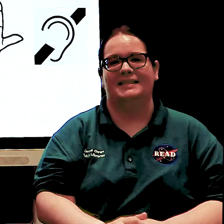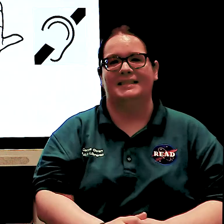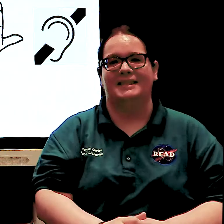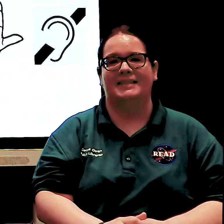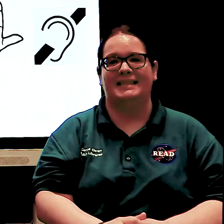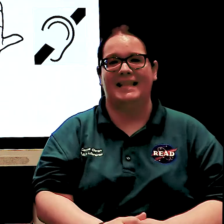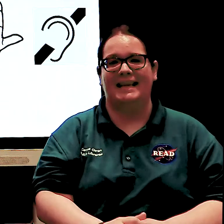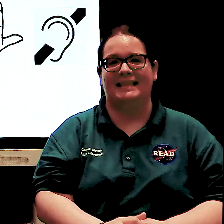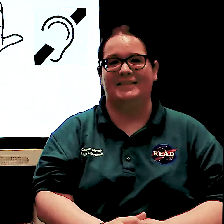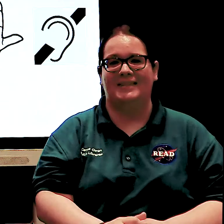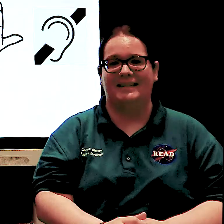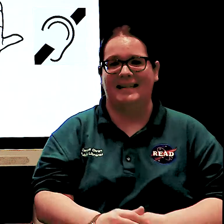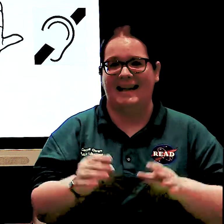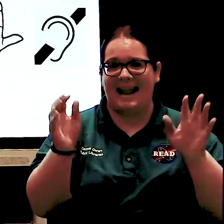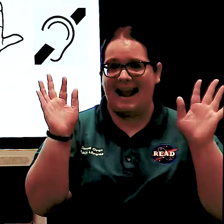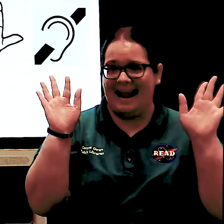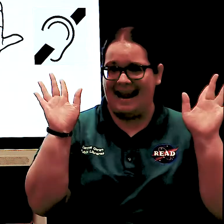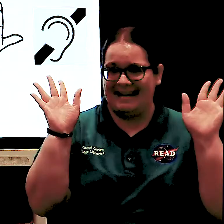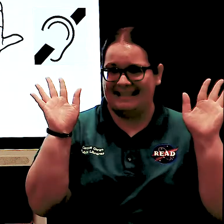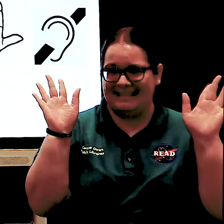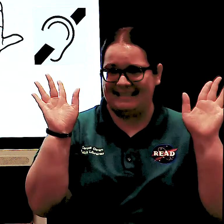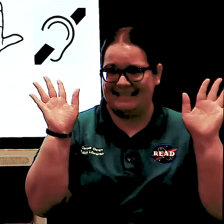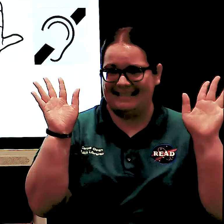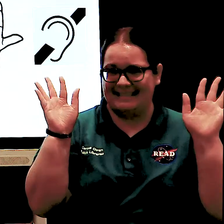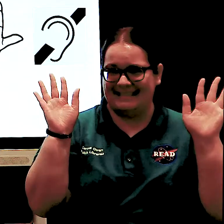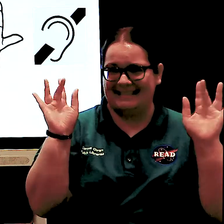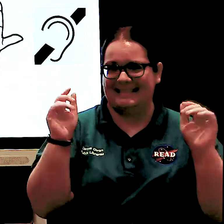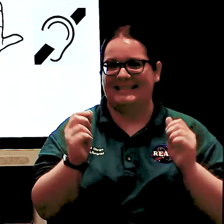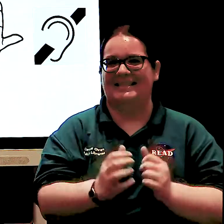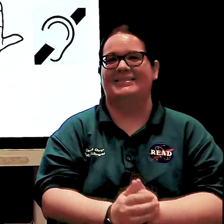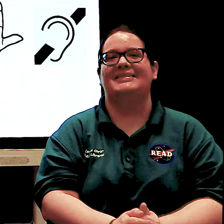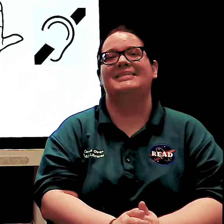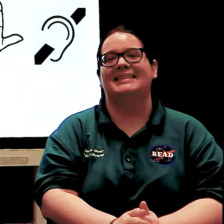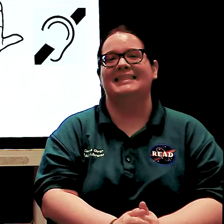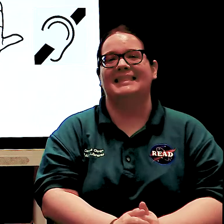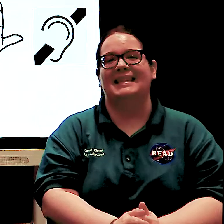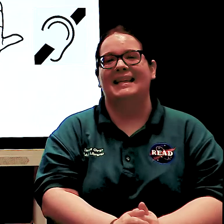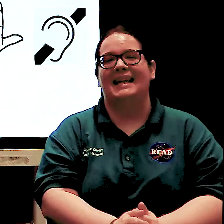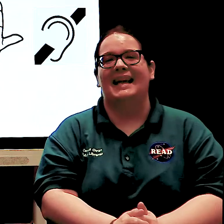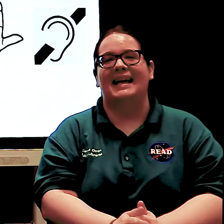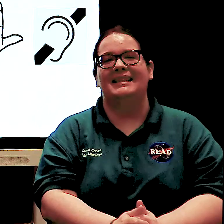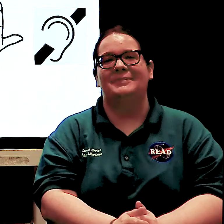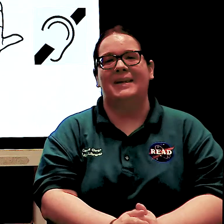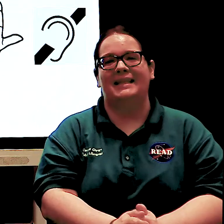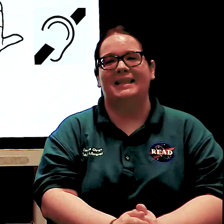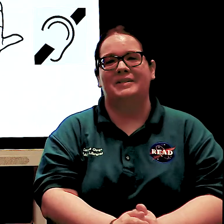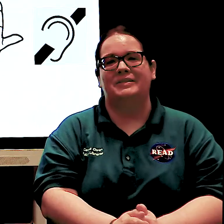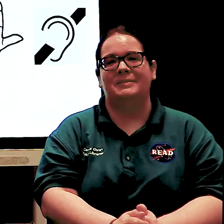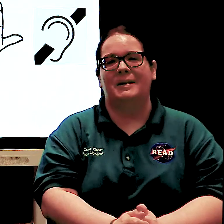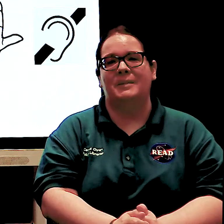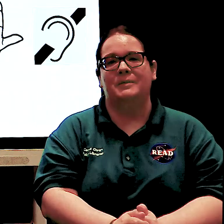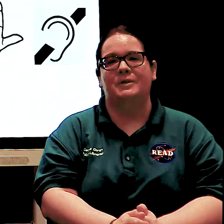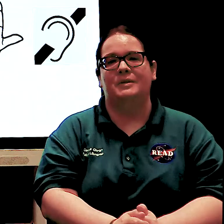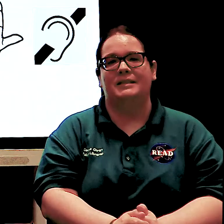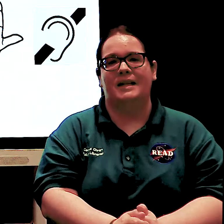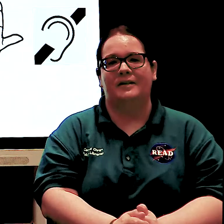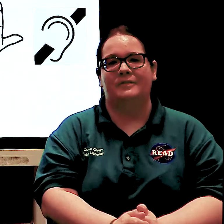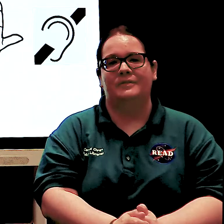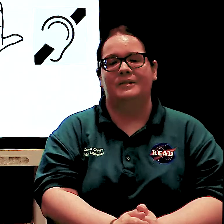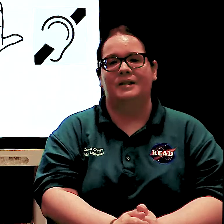You could say it's very handy to know, and it's mainly used by people who are deaf and hard